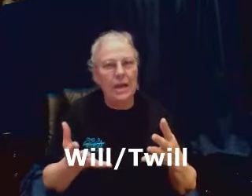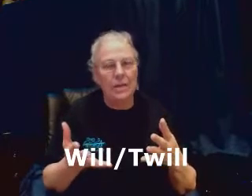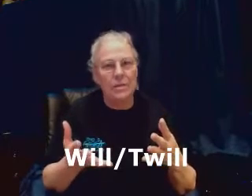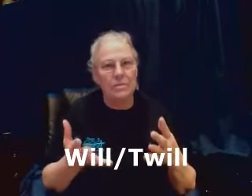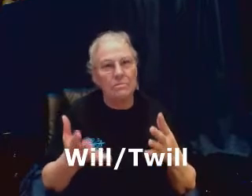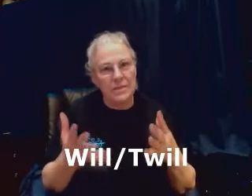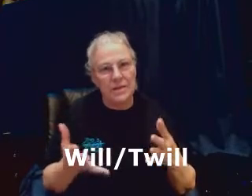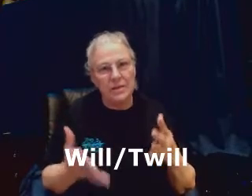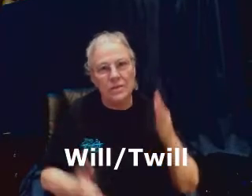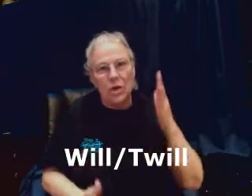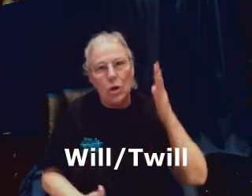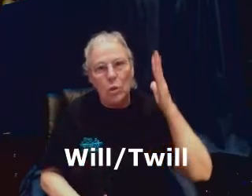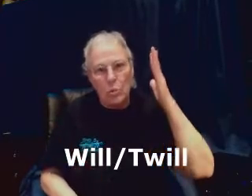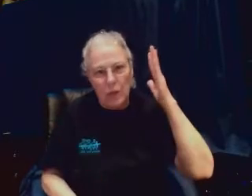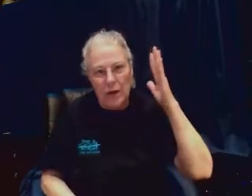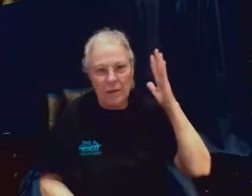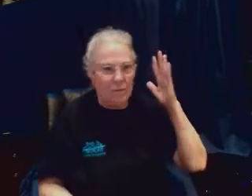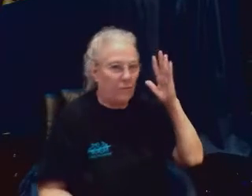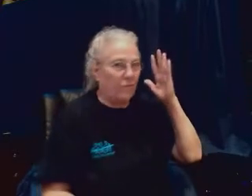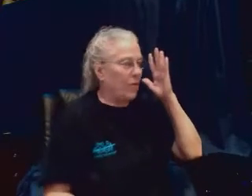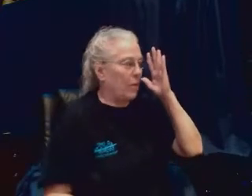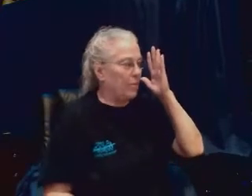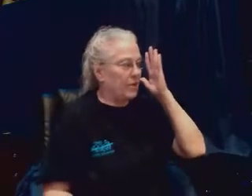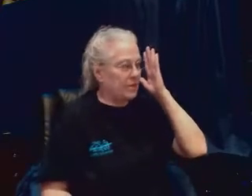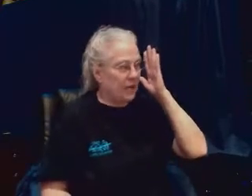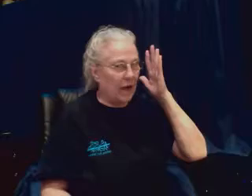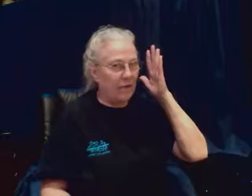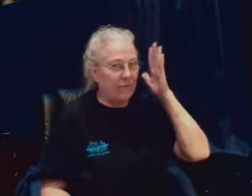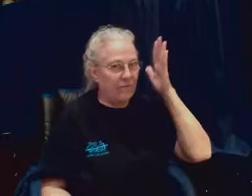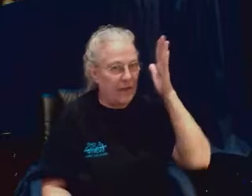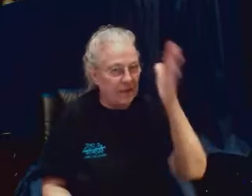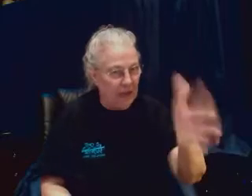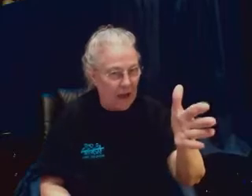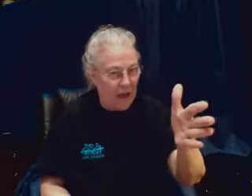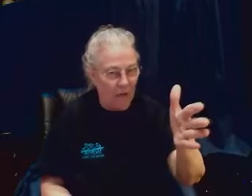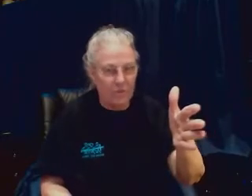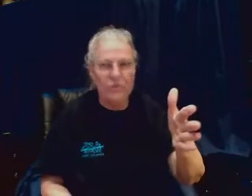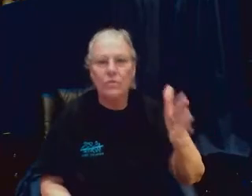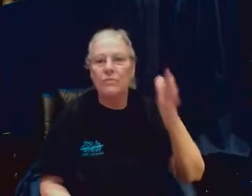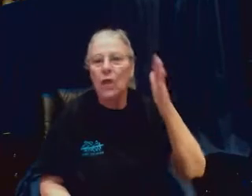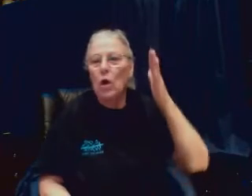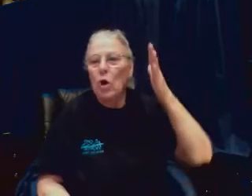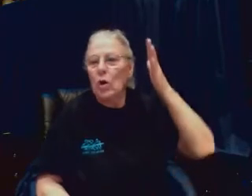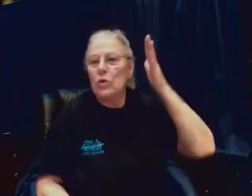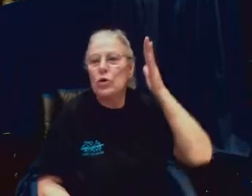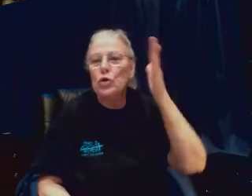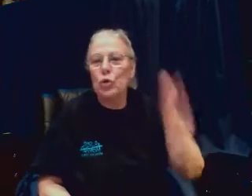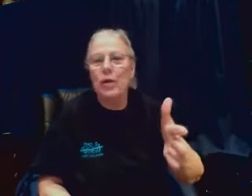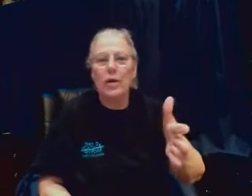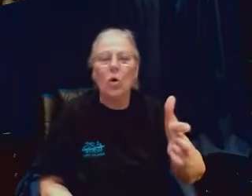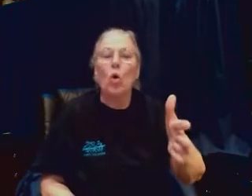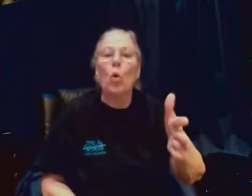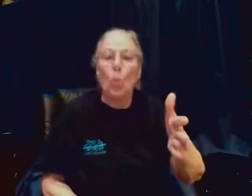in the sentence, bring it from the side of the face out. Twill or